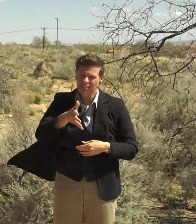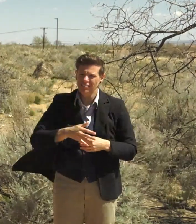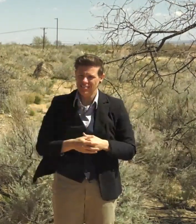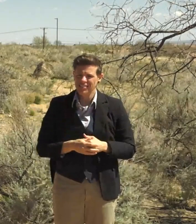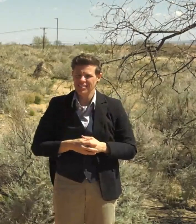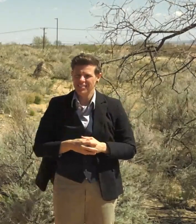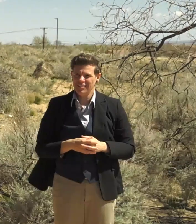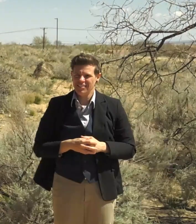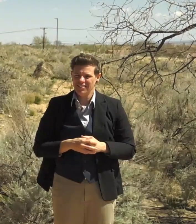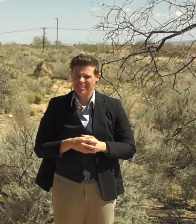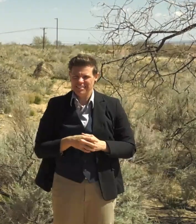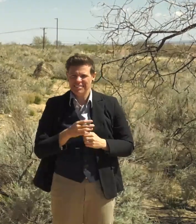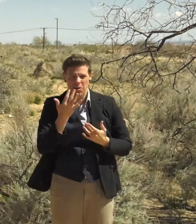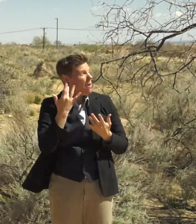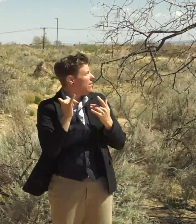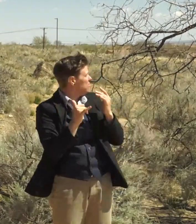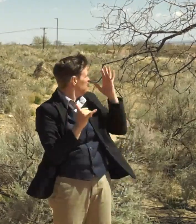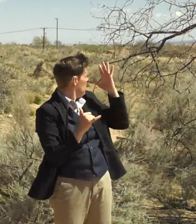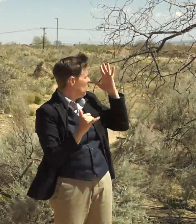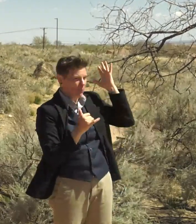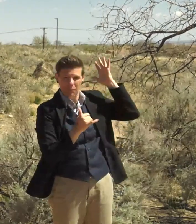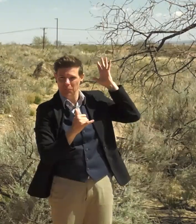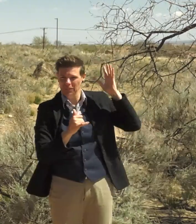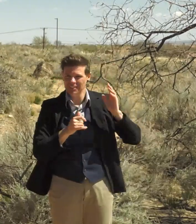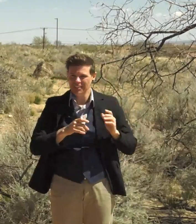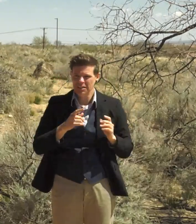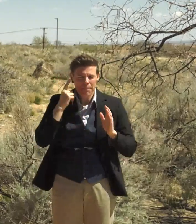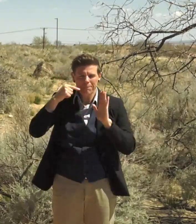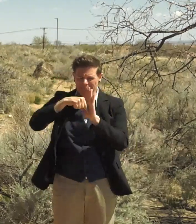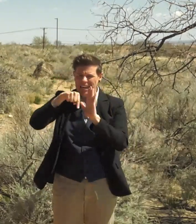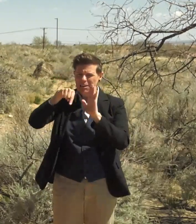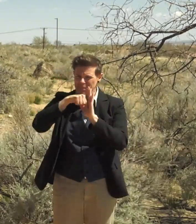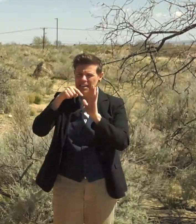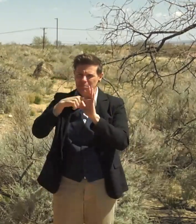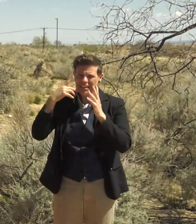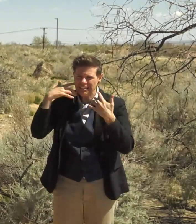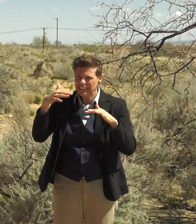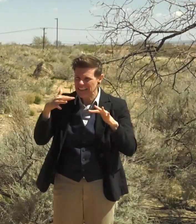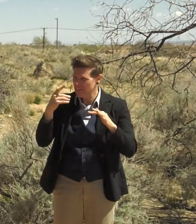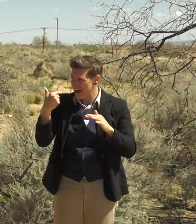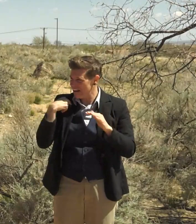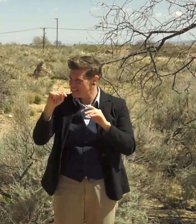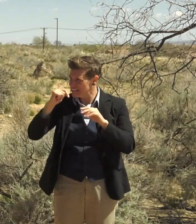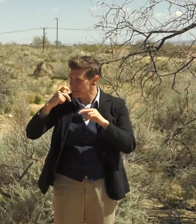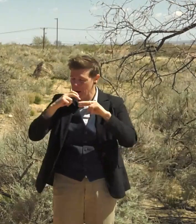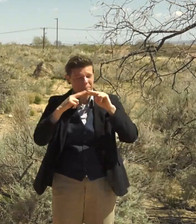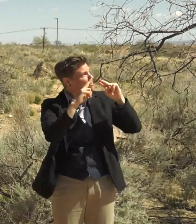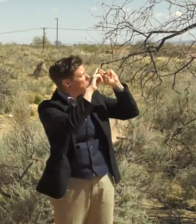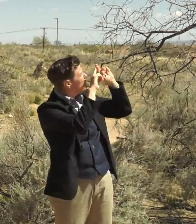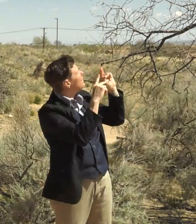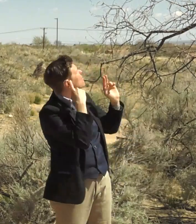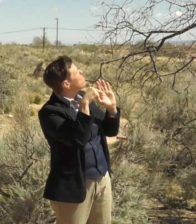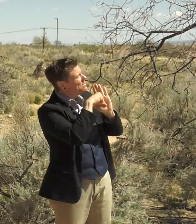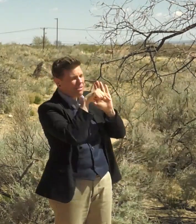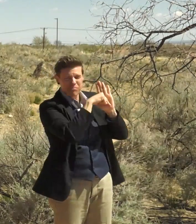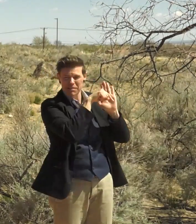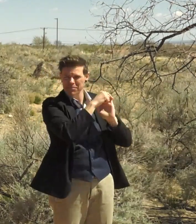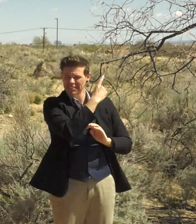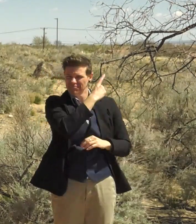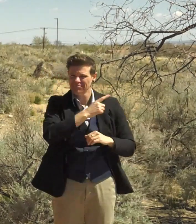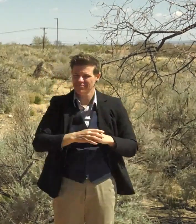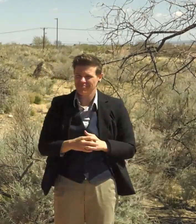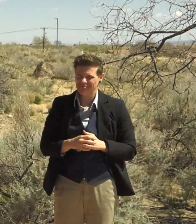if there's anything, we just have to roll with that, or you got a little piece of tape or anything. It's okay if not, just throwing it out there.